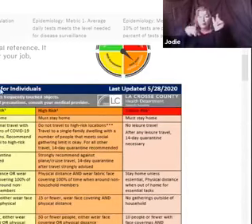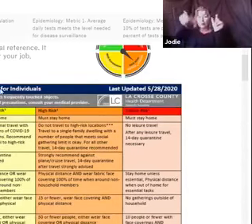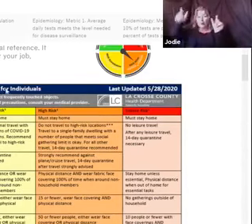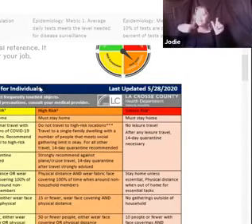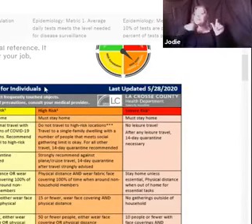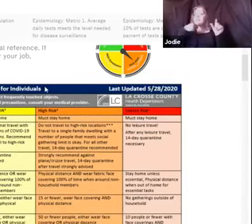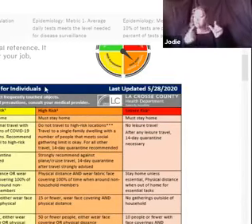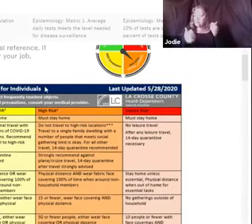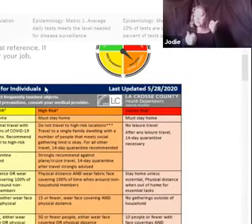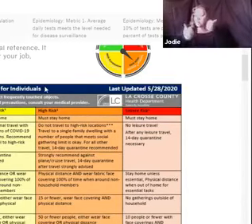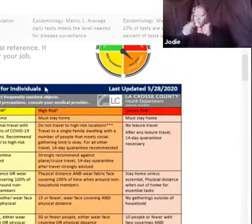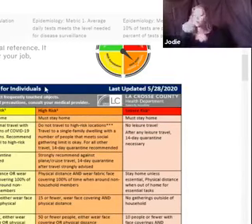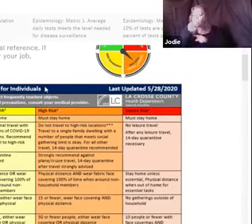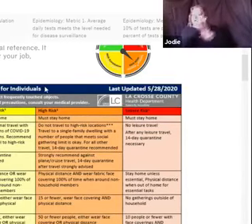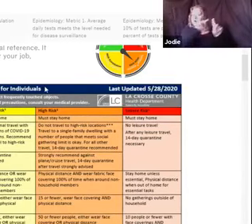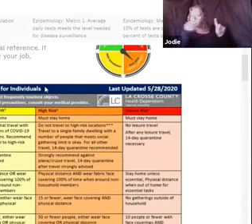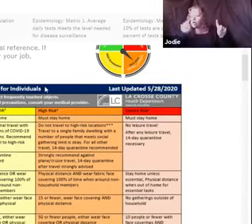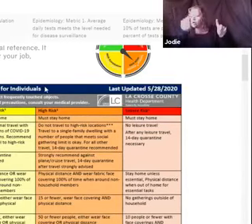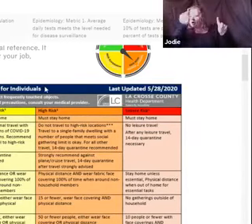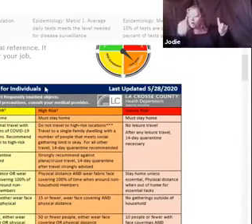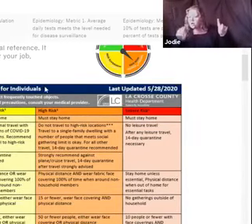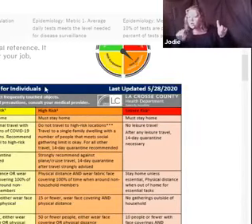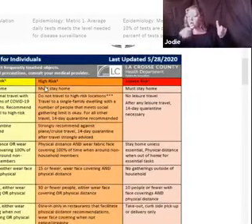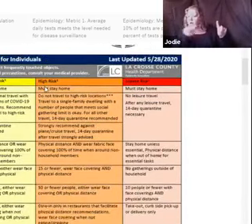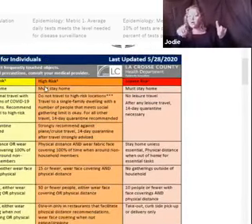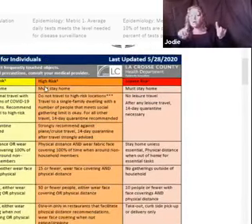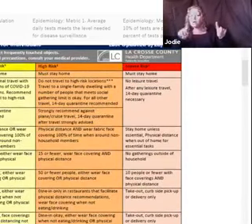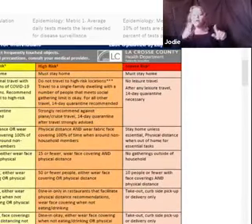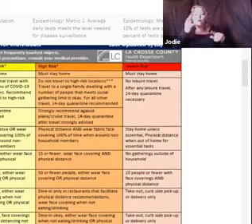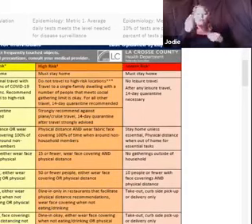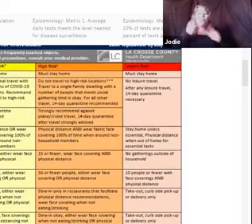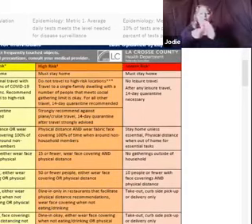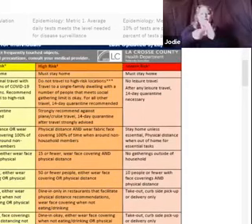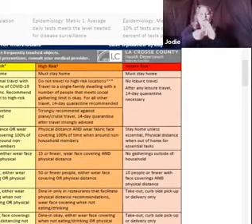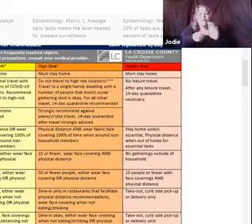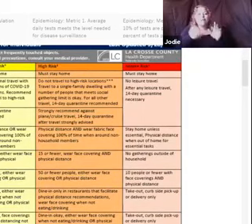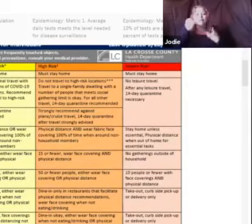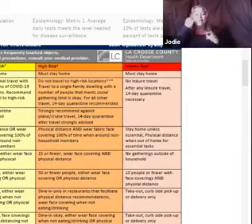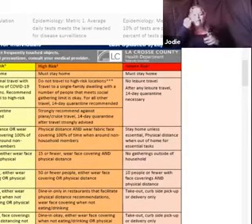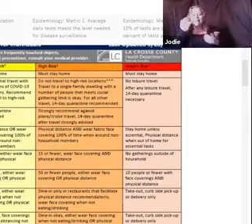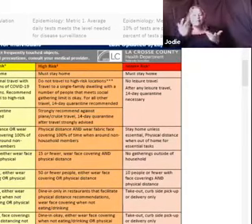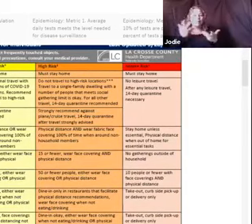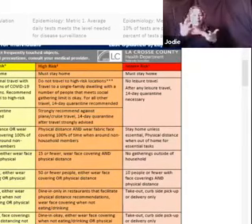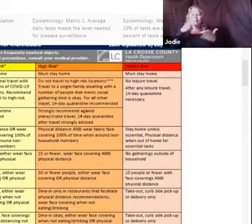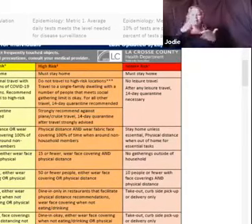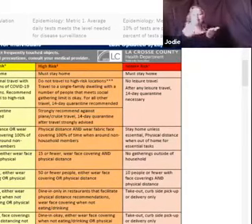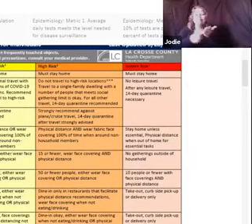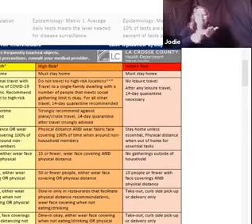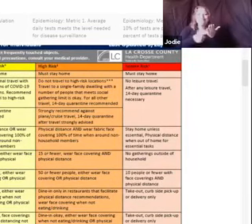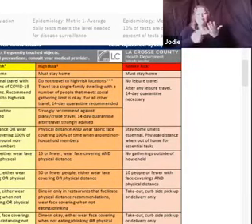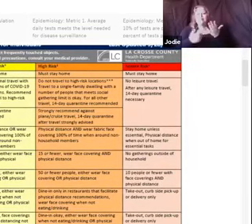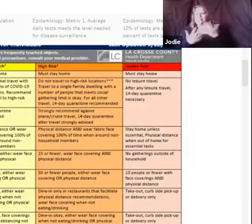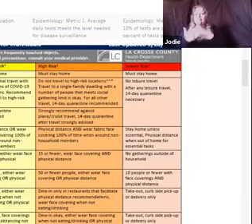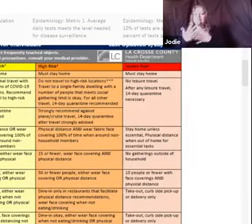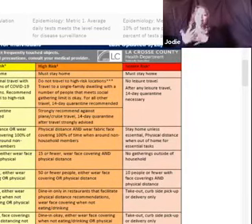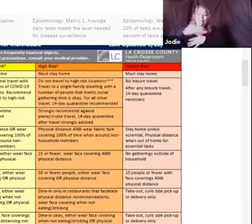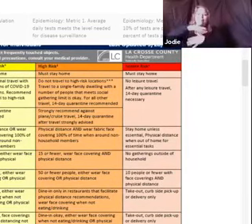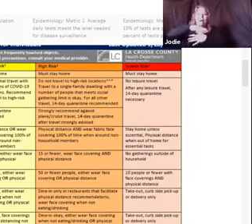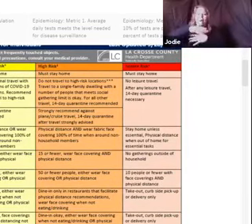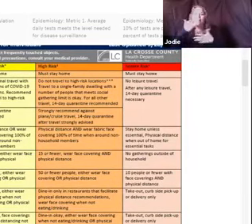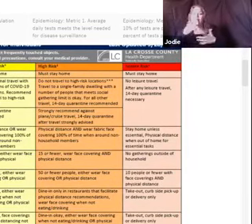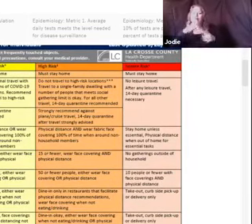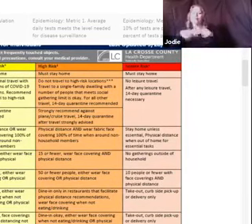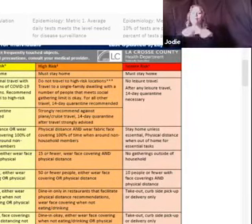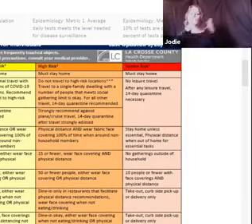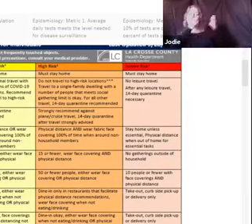first table is for individuals. And as you go through it, you'll see that in order of priority, we are trying to